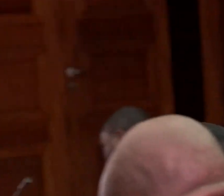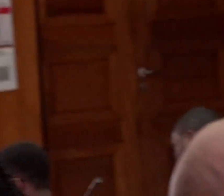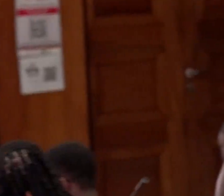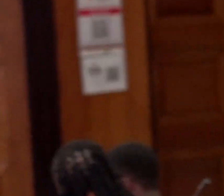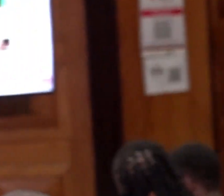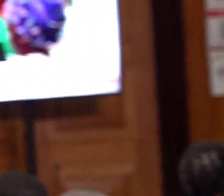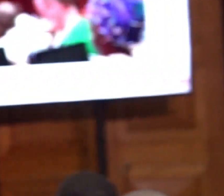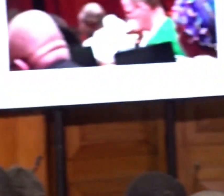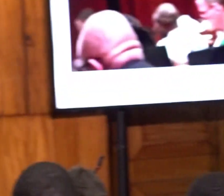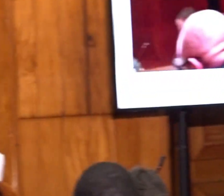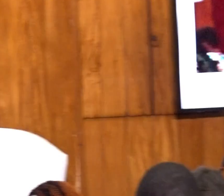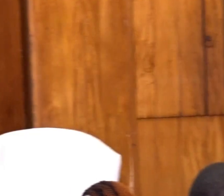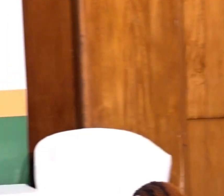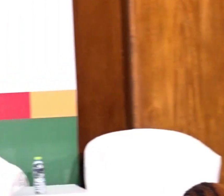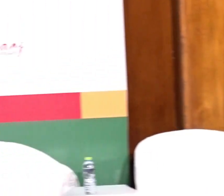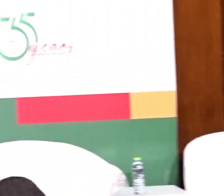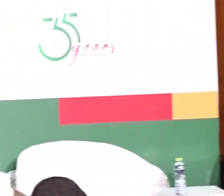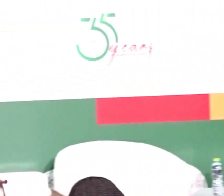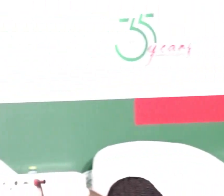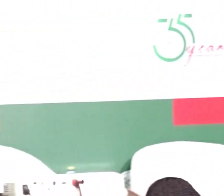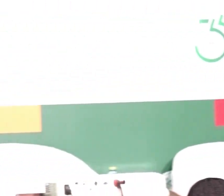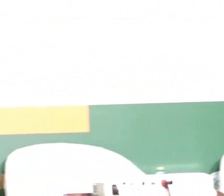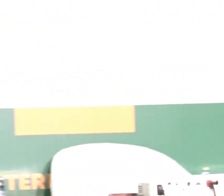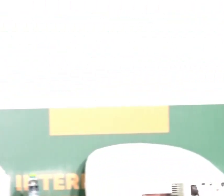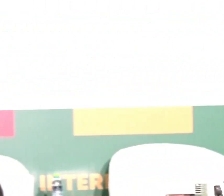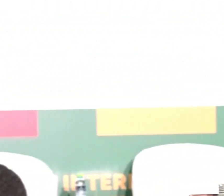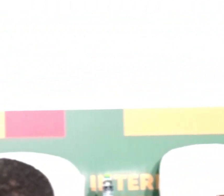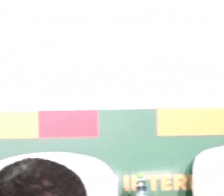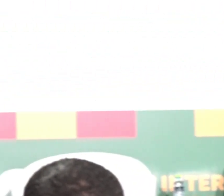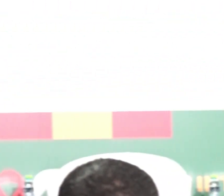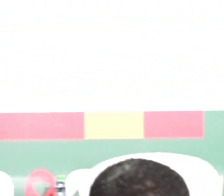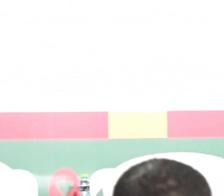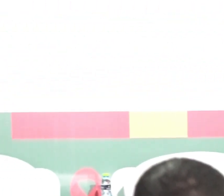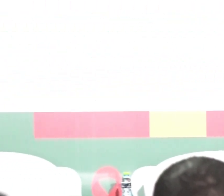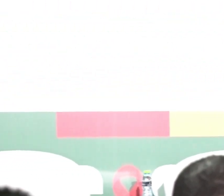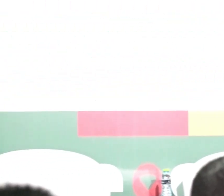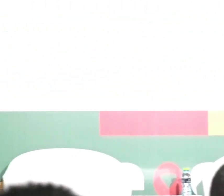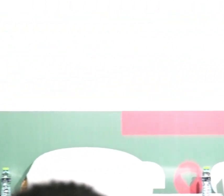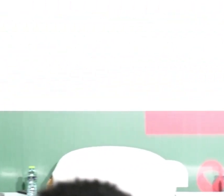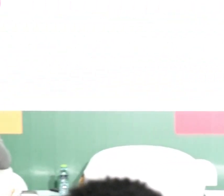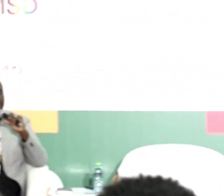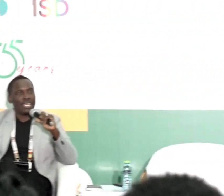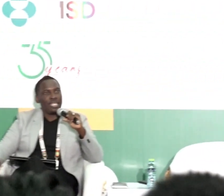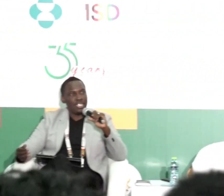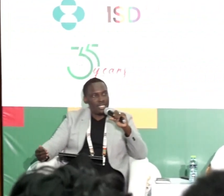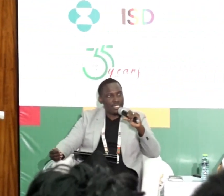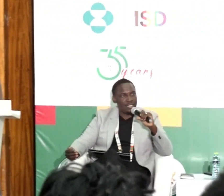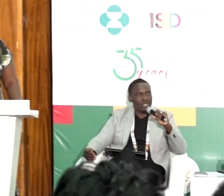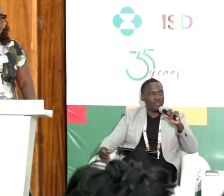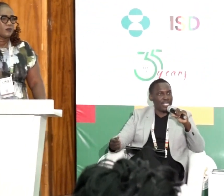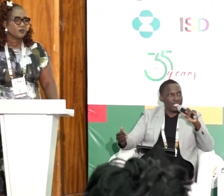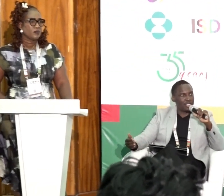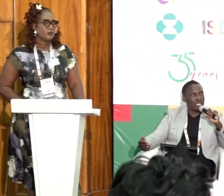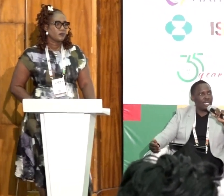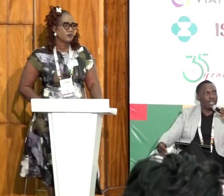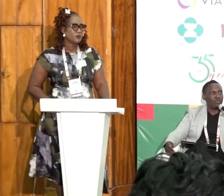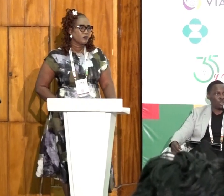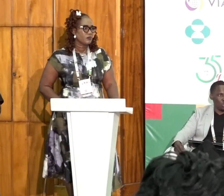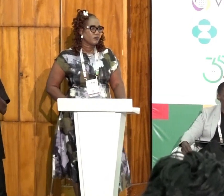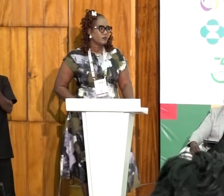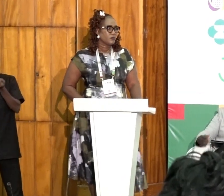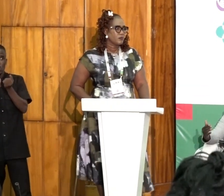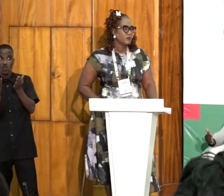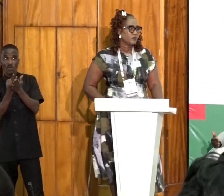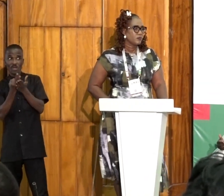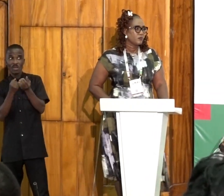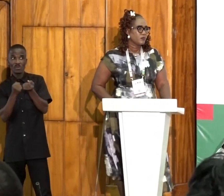a very good question. So this registry that we're talking about, yes, it was funded